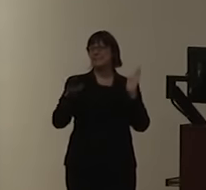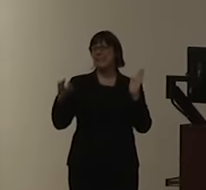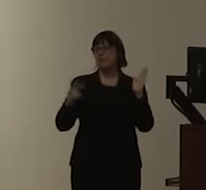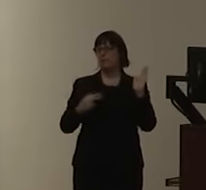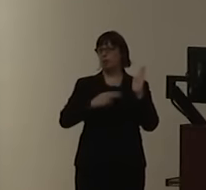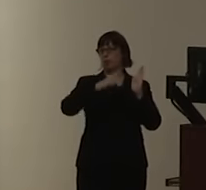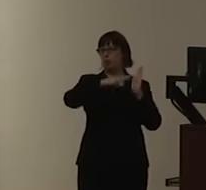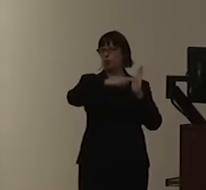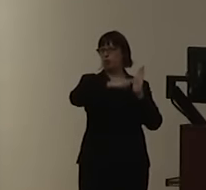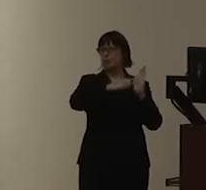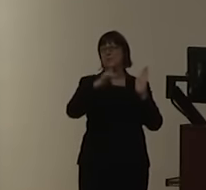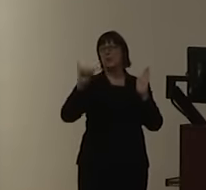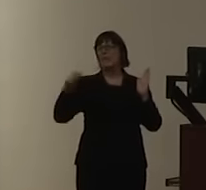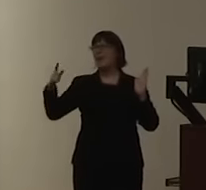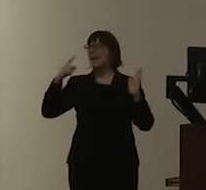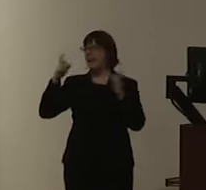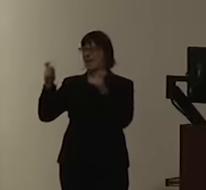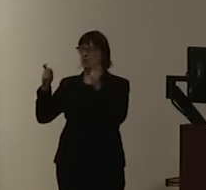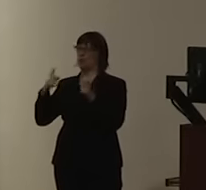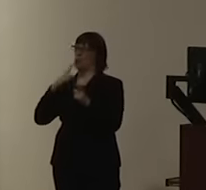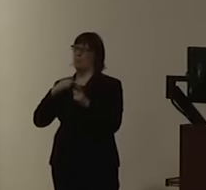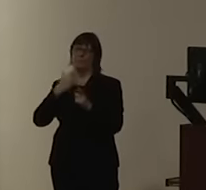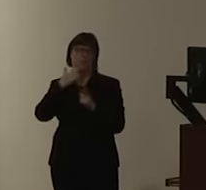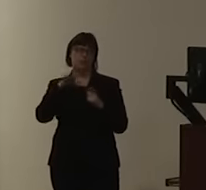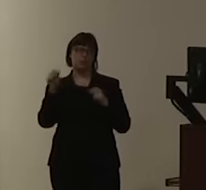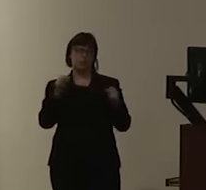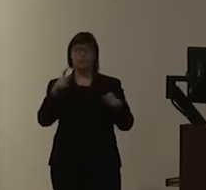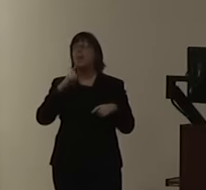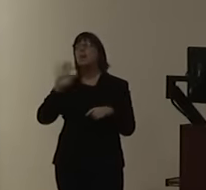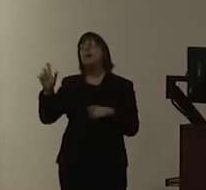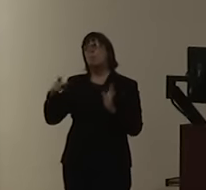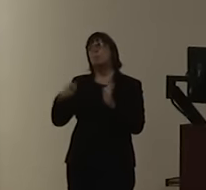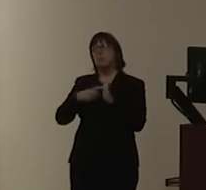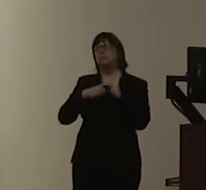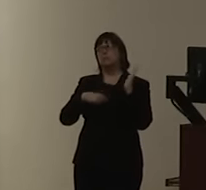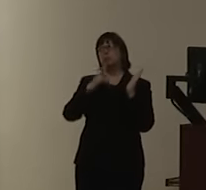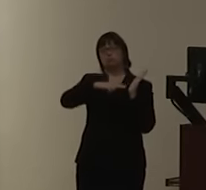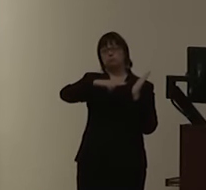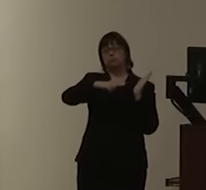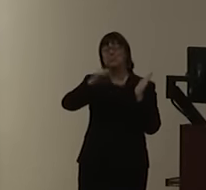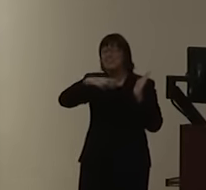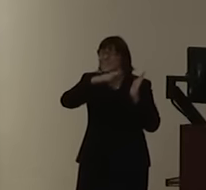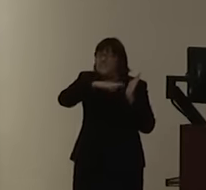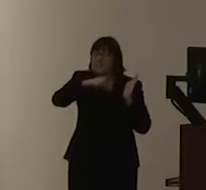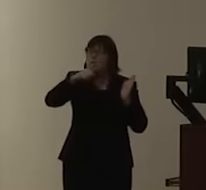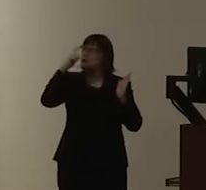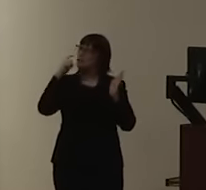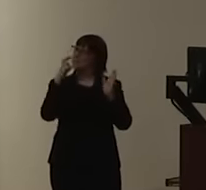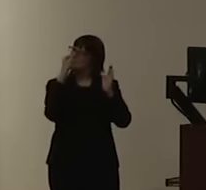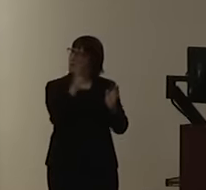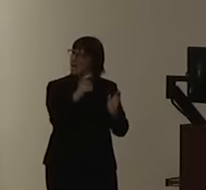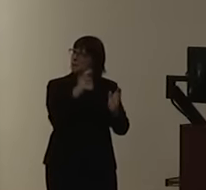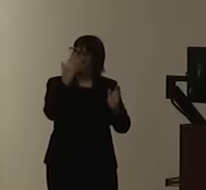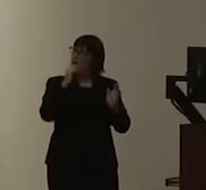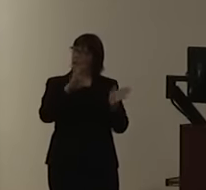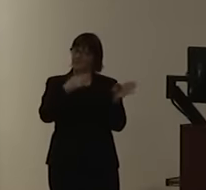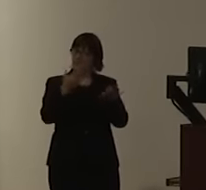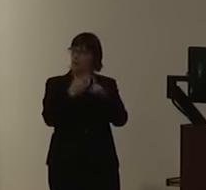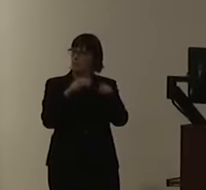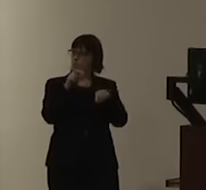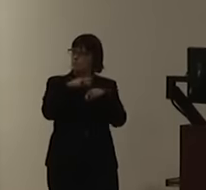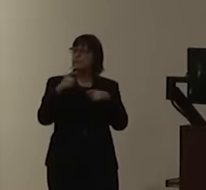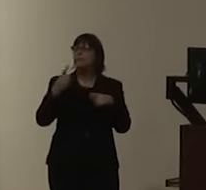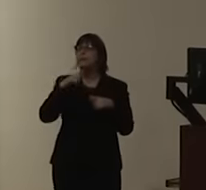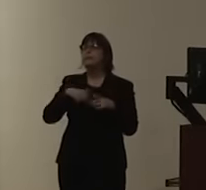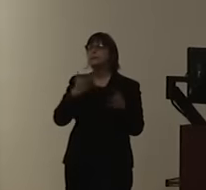marketing strategy. And I insisted, you know, and it was out of respect, because these people are dead of Ebola. This is a mass grave